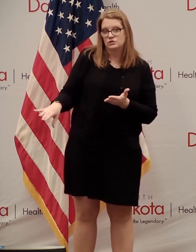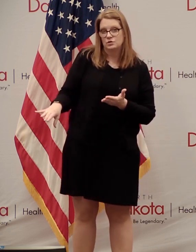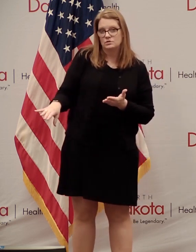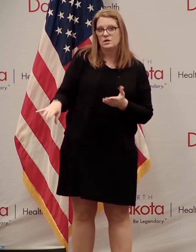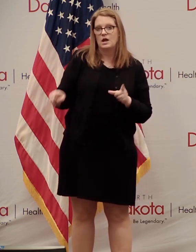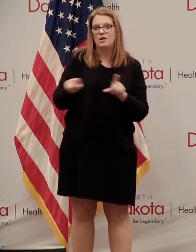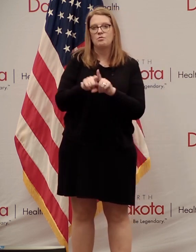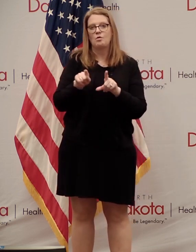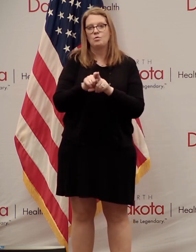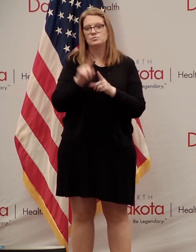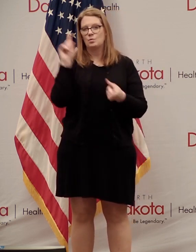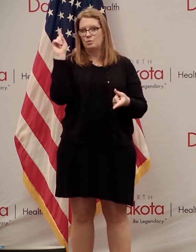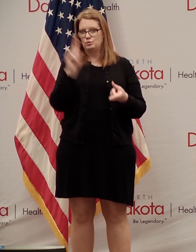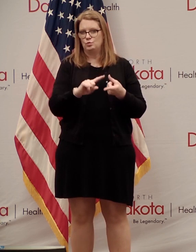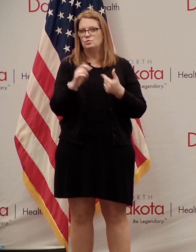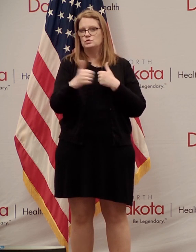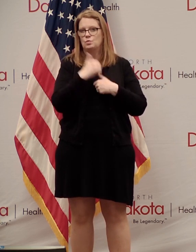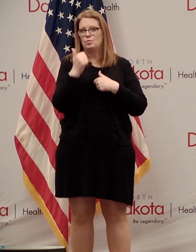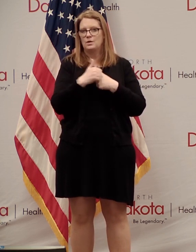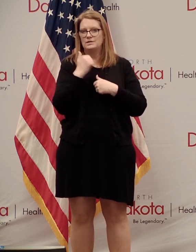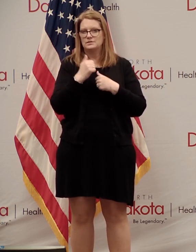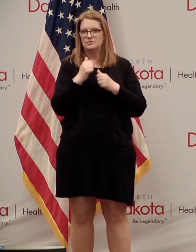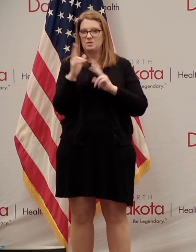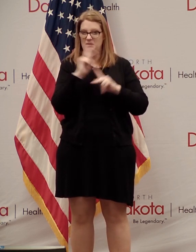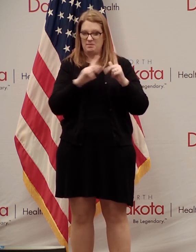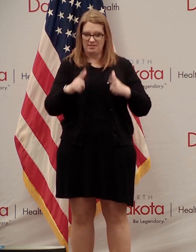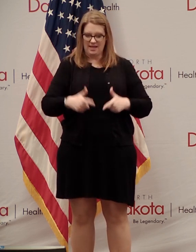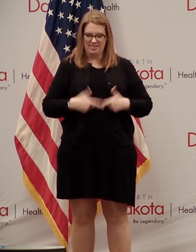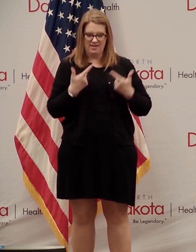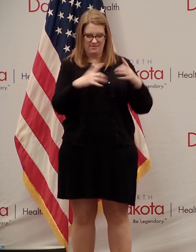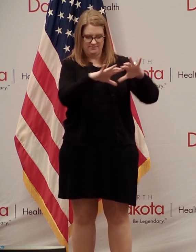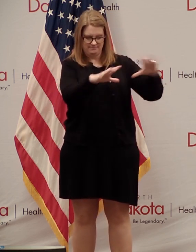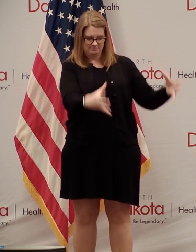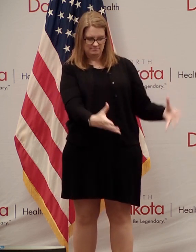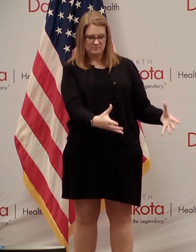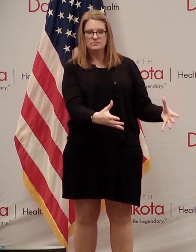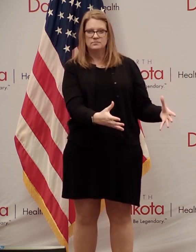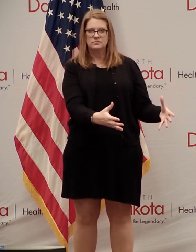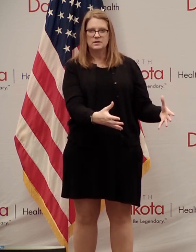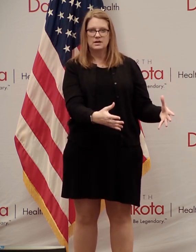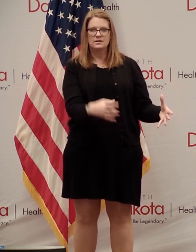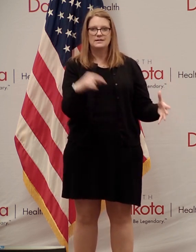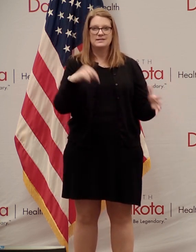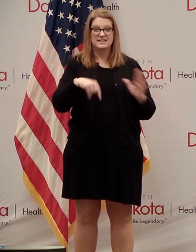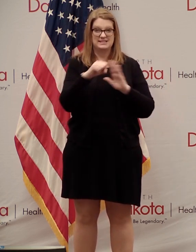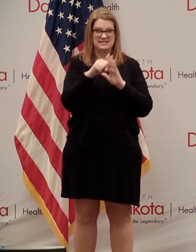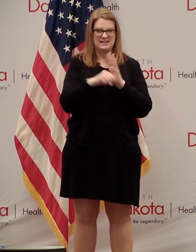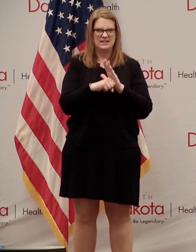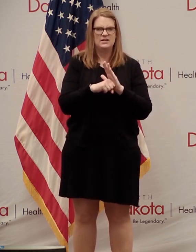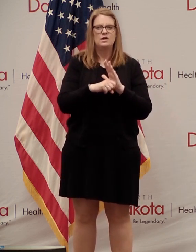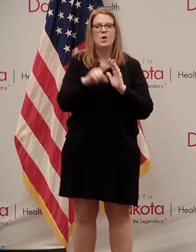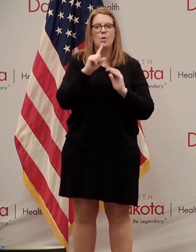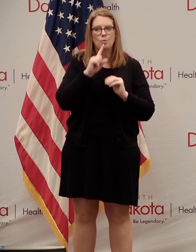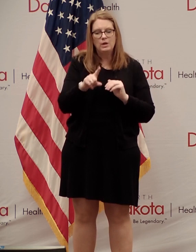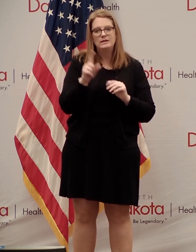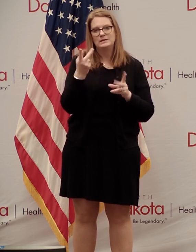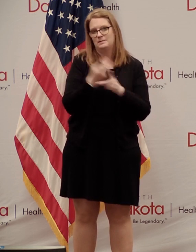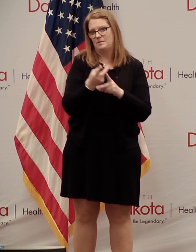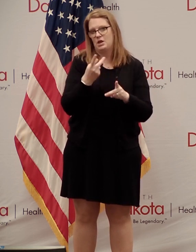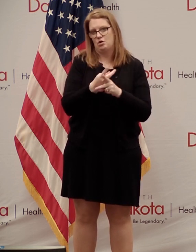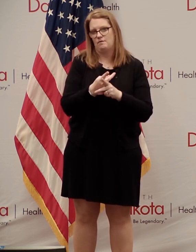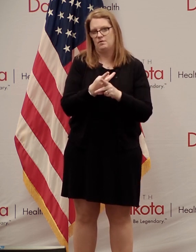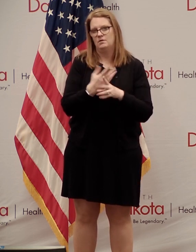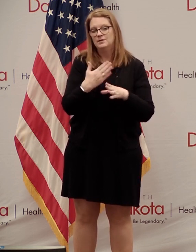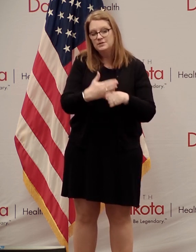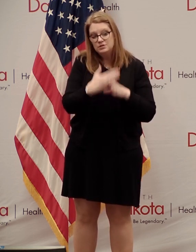the individual and those in their housing setting. We must be more directive as a state where these individuals can live to protect them